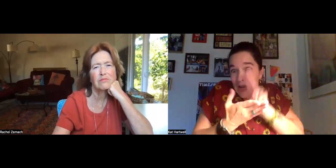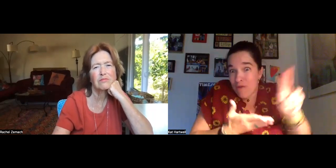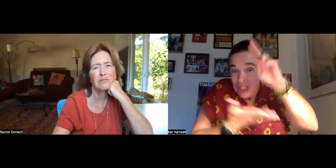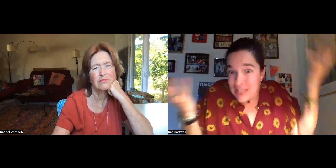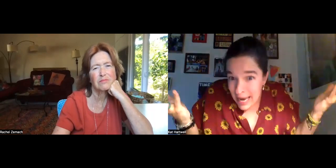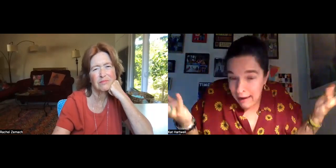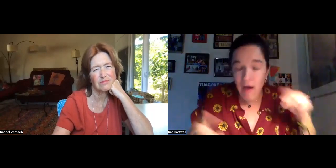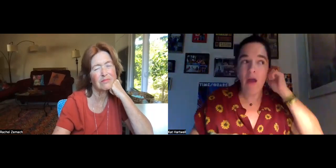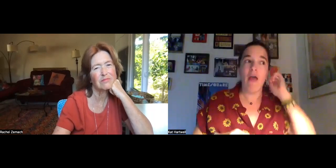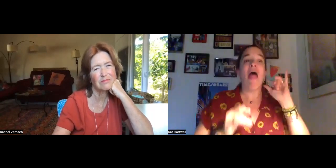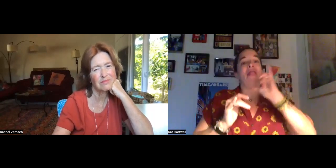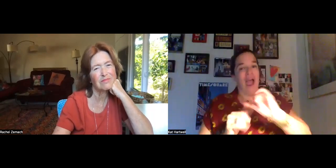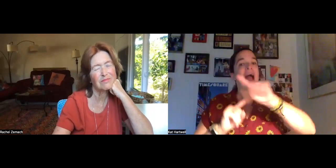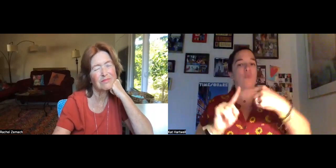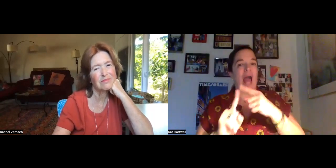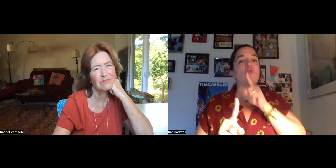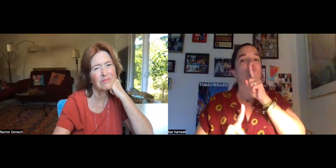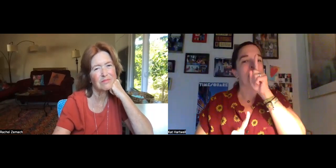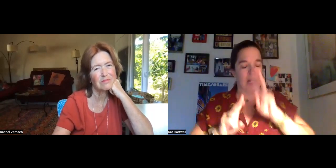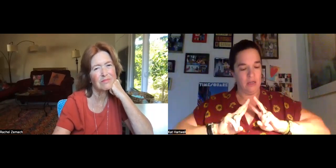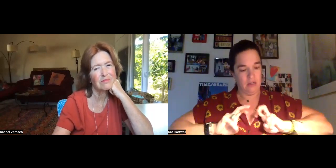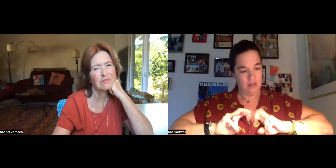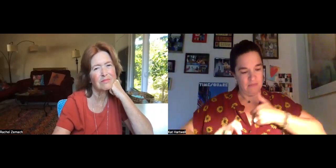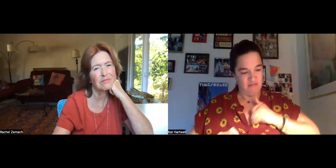and university. That when I really,